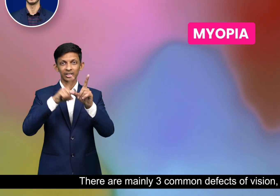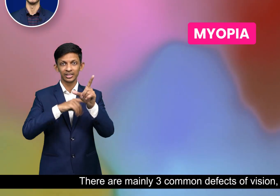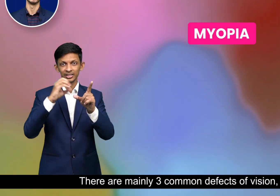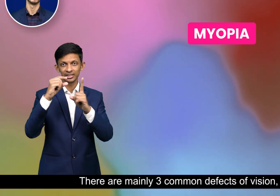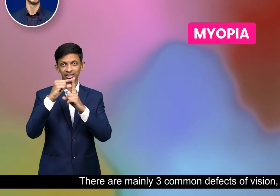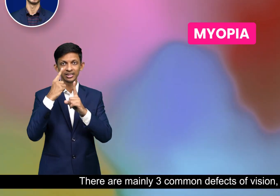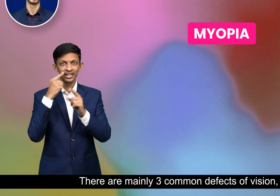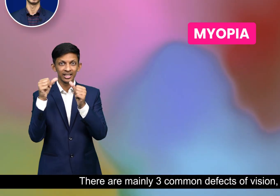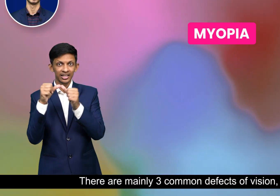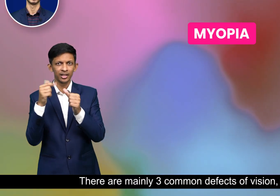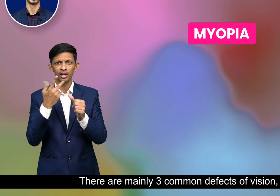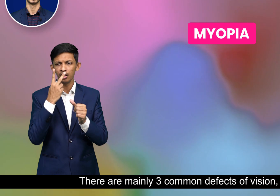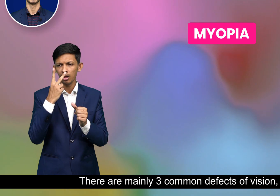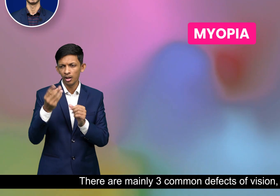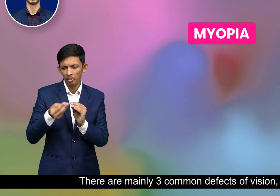myopia,